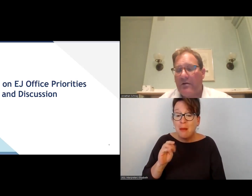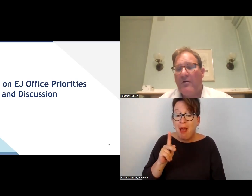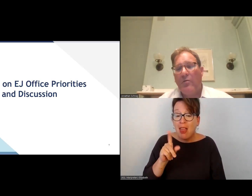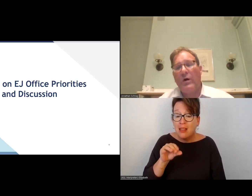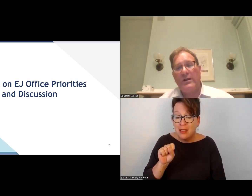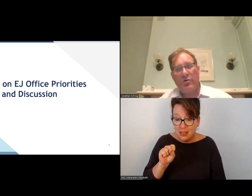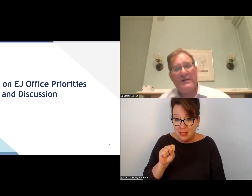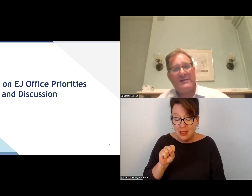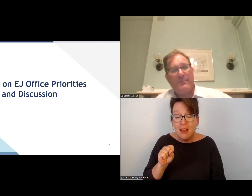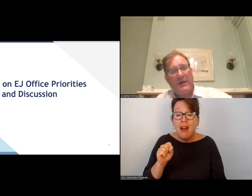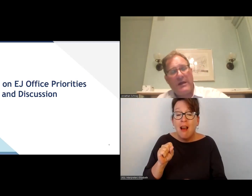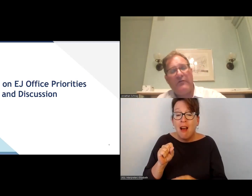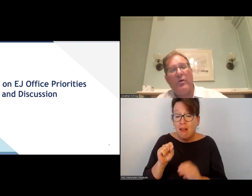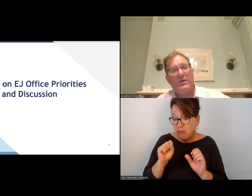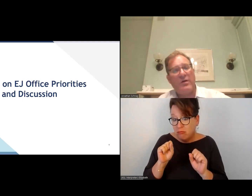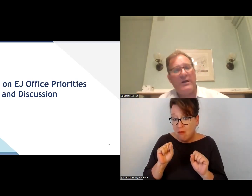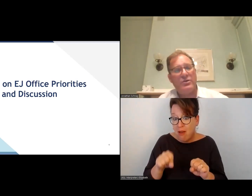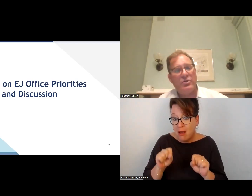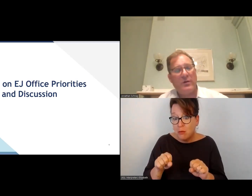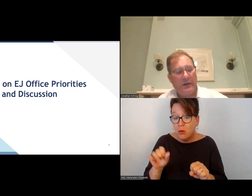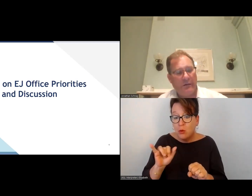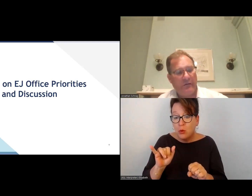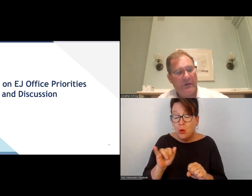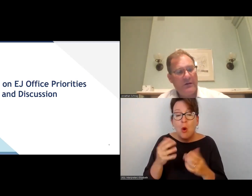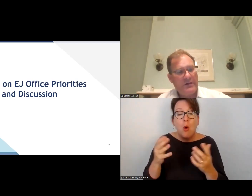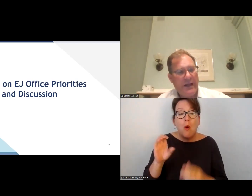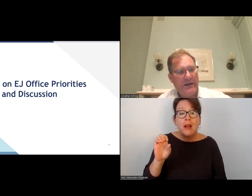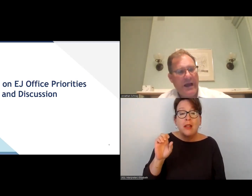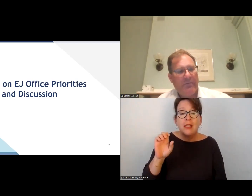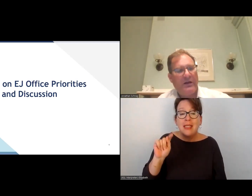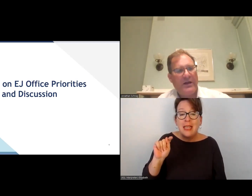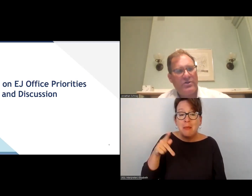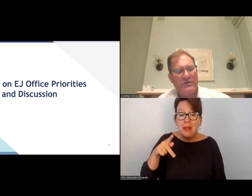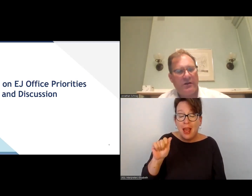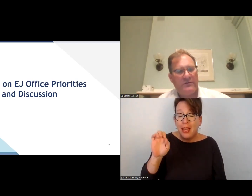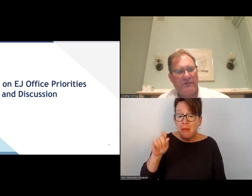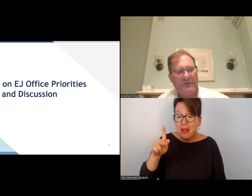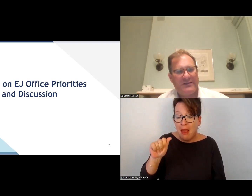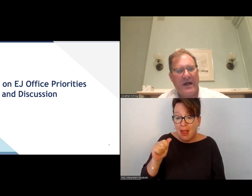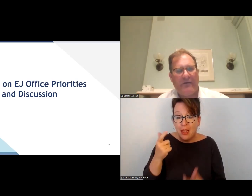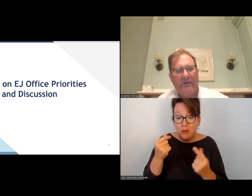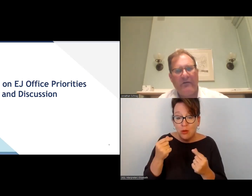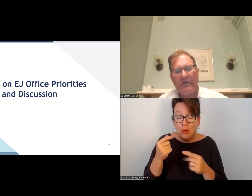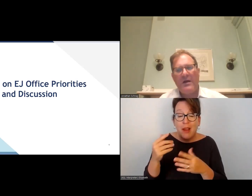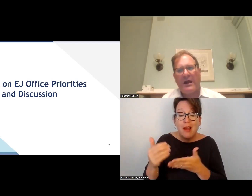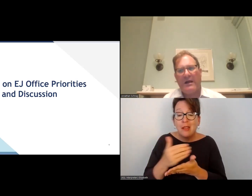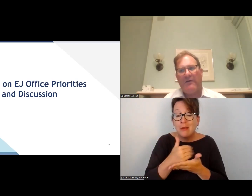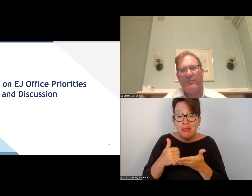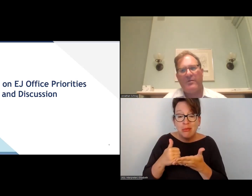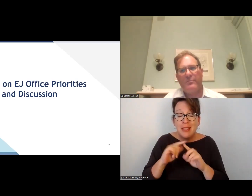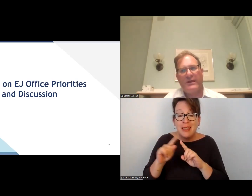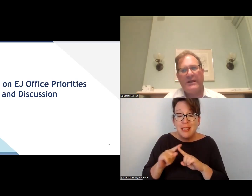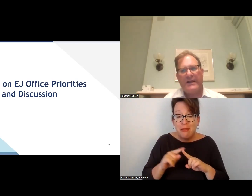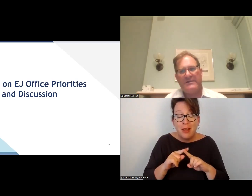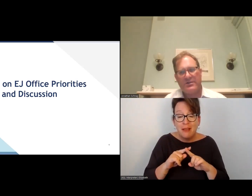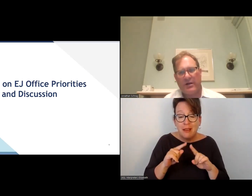applicants. What US EPA is going to try to do is take applications of different sizes and have